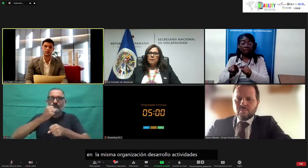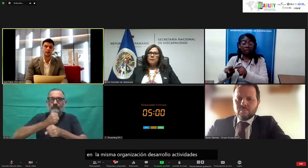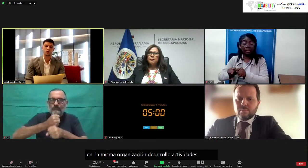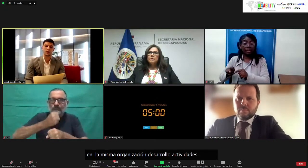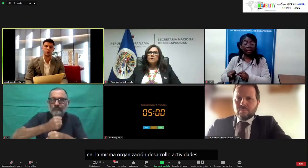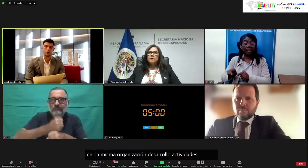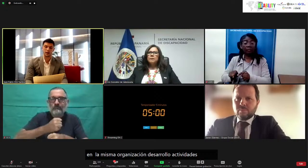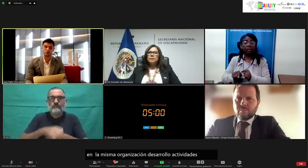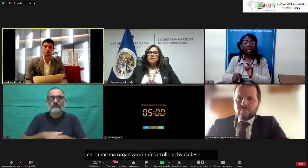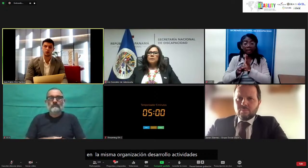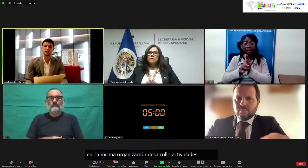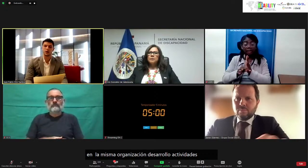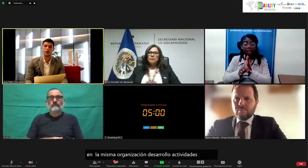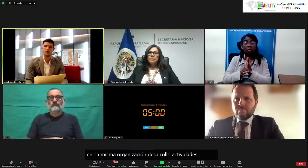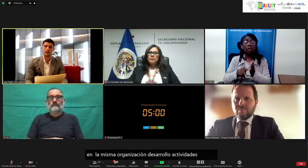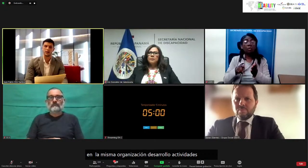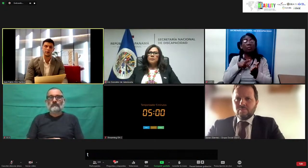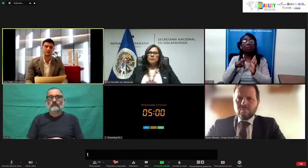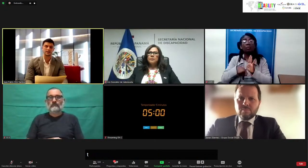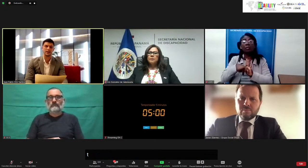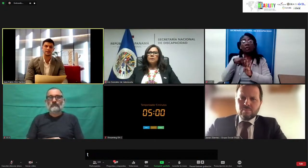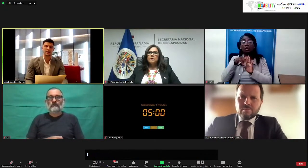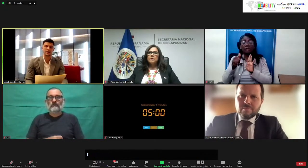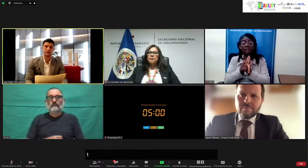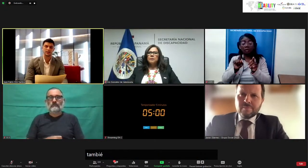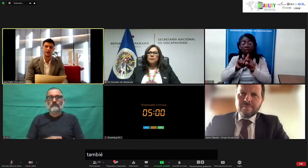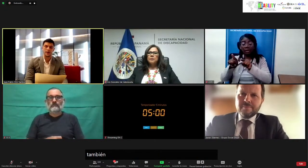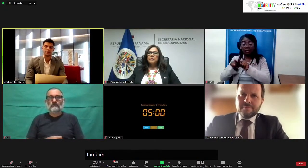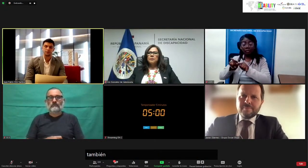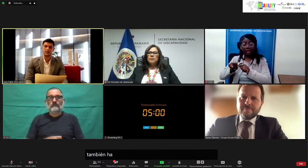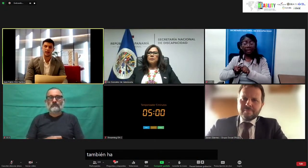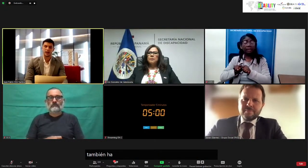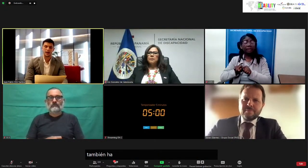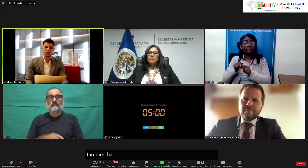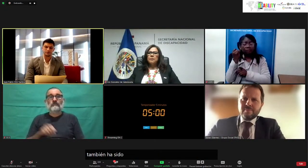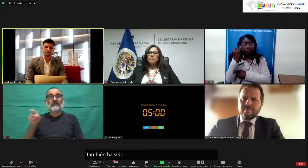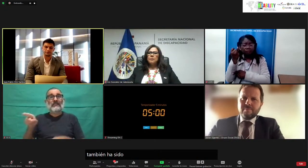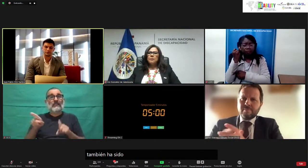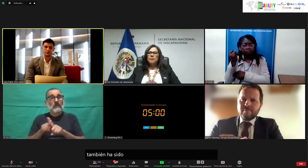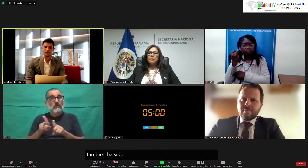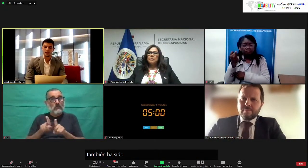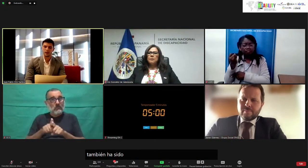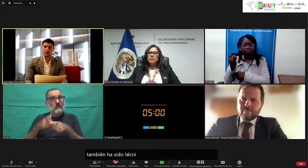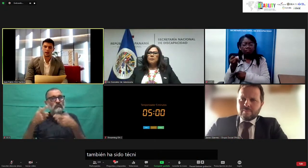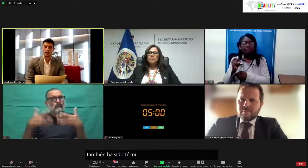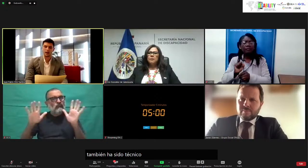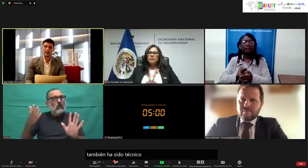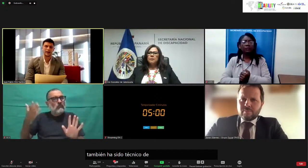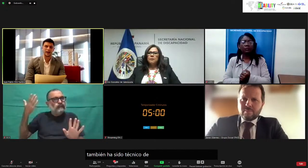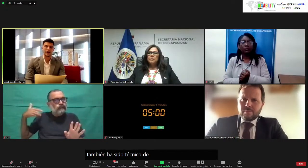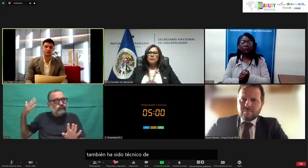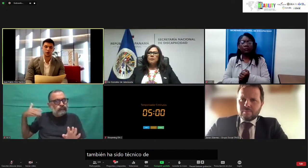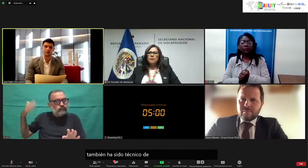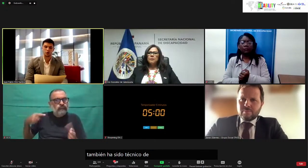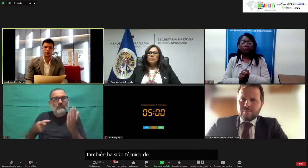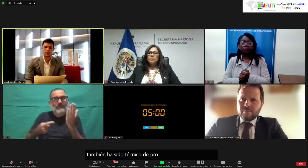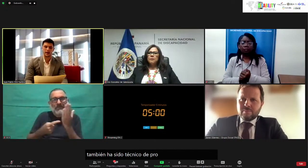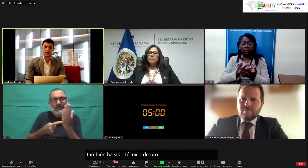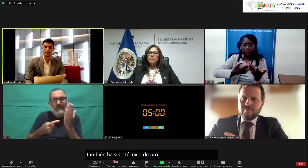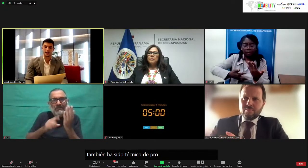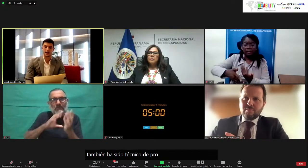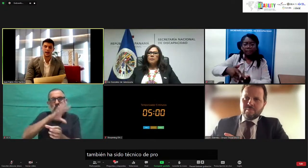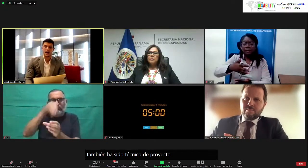he has called different positions such as project ignition where he put together several initiatives